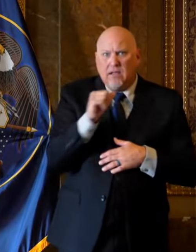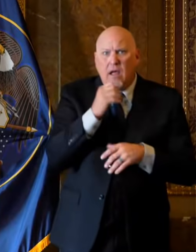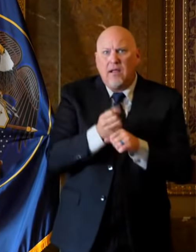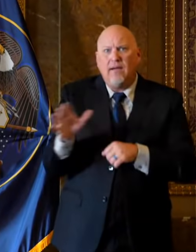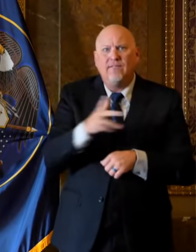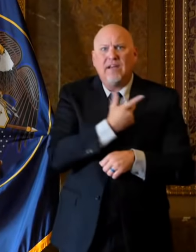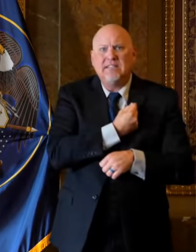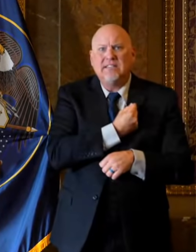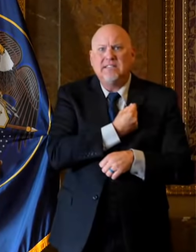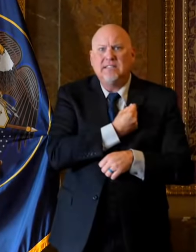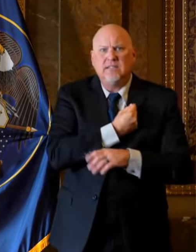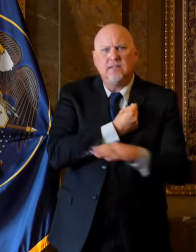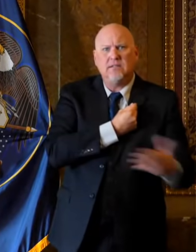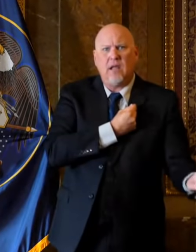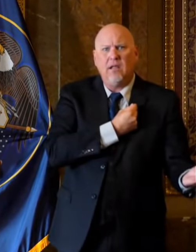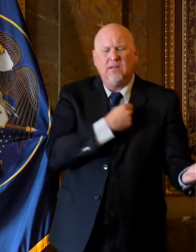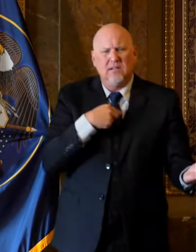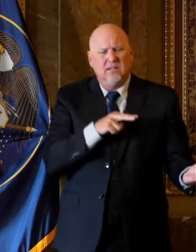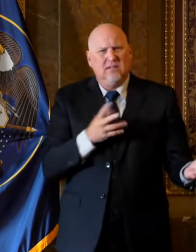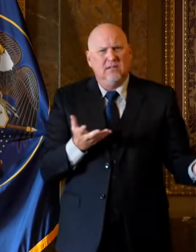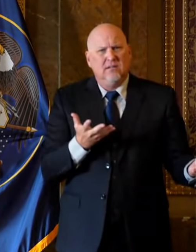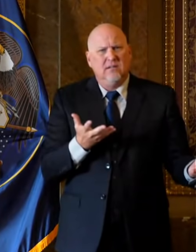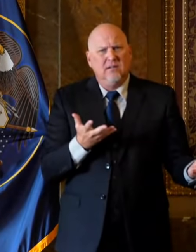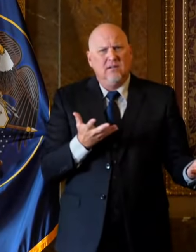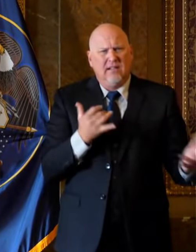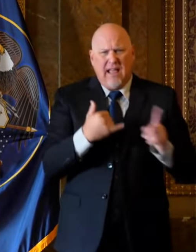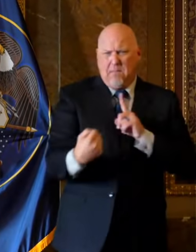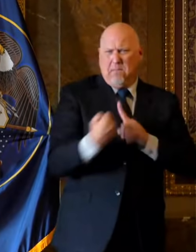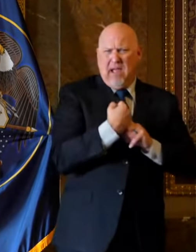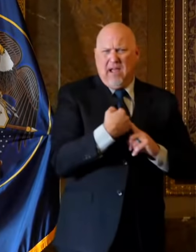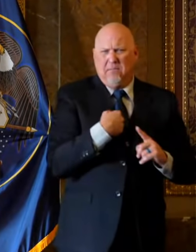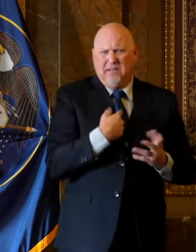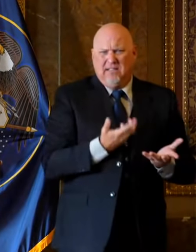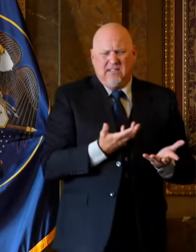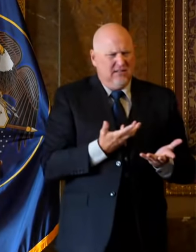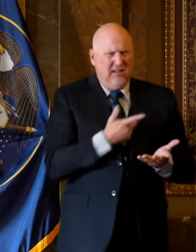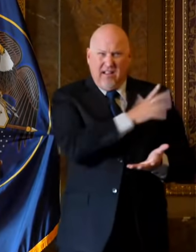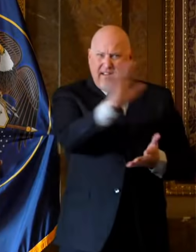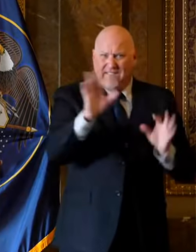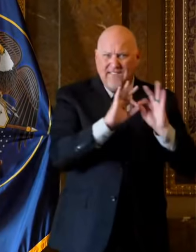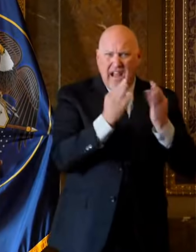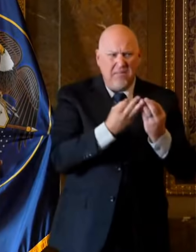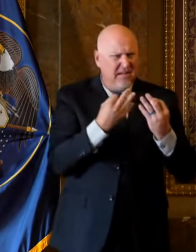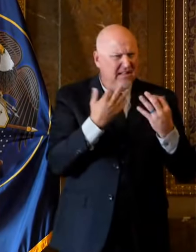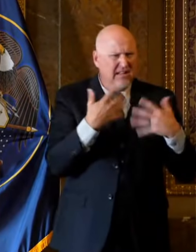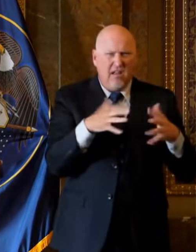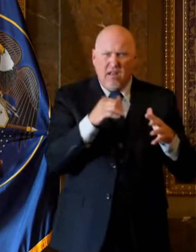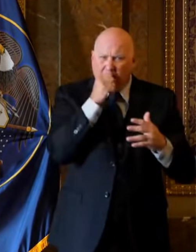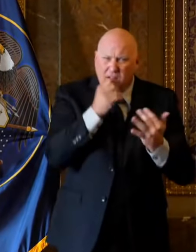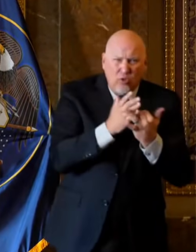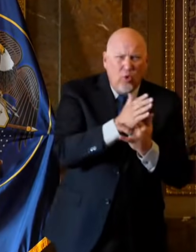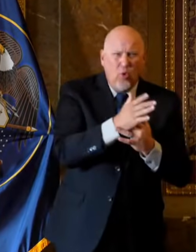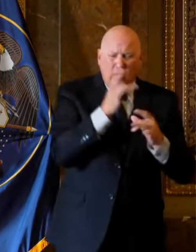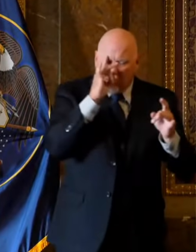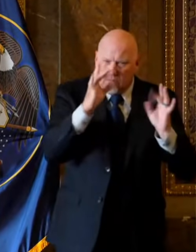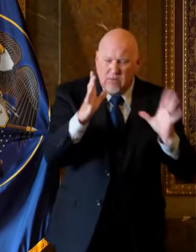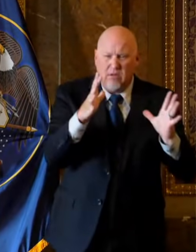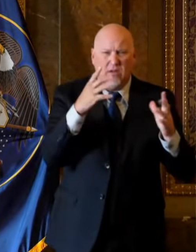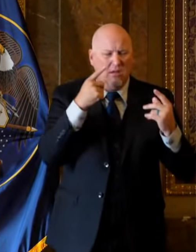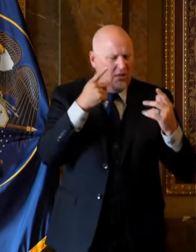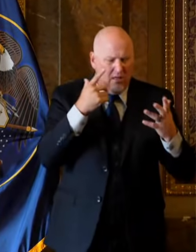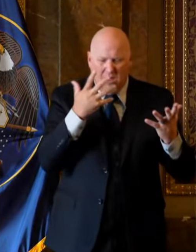very difficult, and it's demoralizing. When you work in an intensive care unit and you lose a